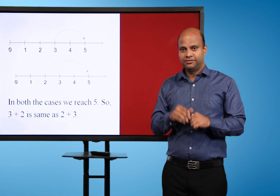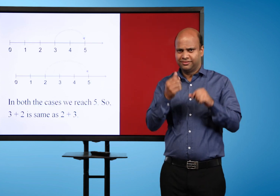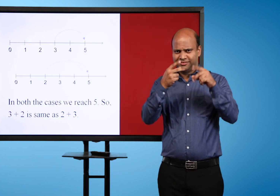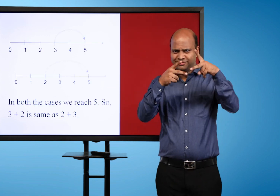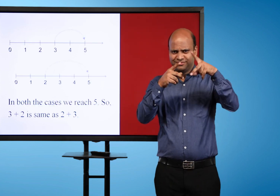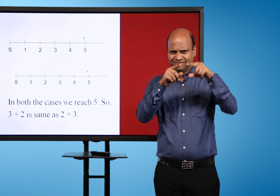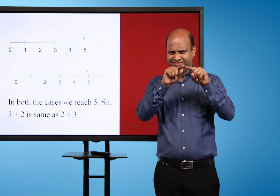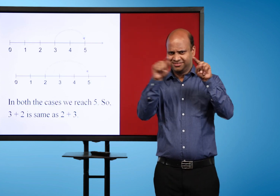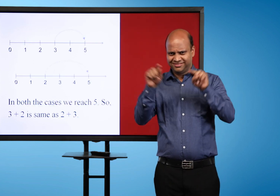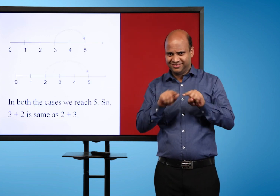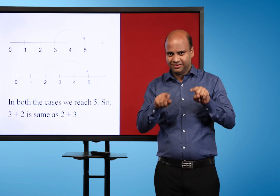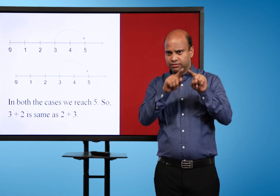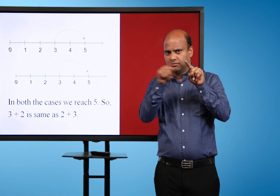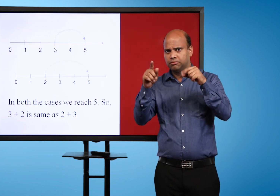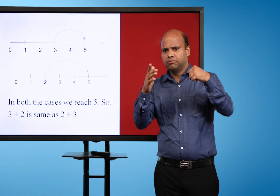and in the second one from 2 to 5.